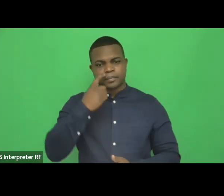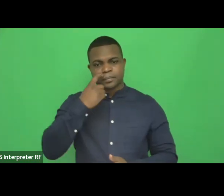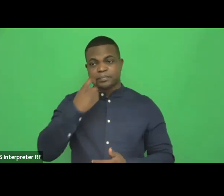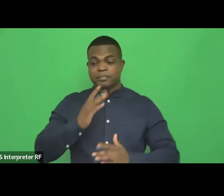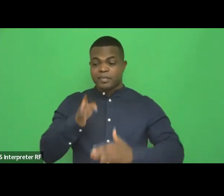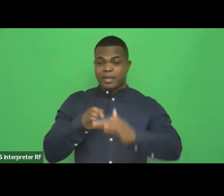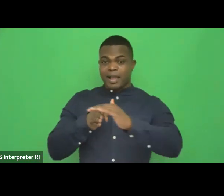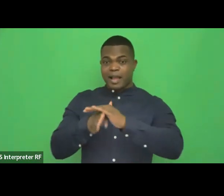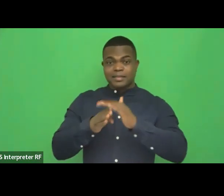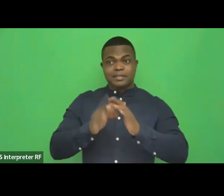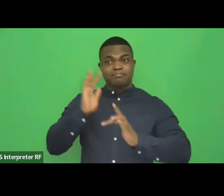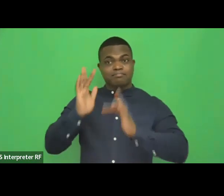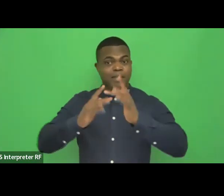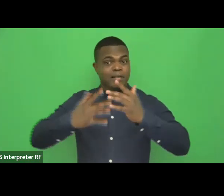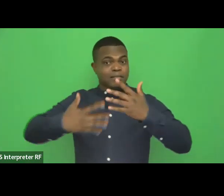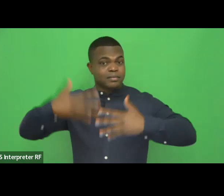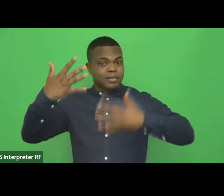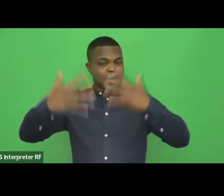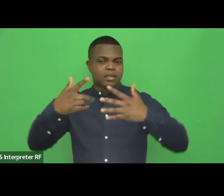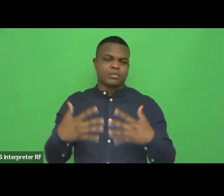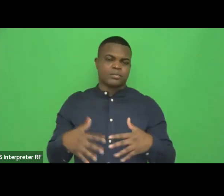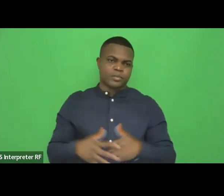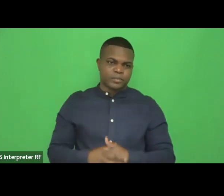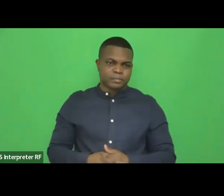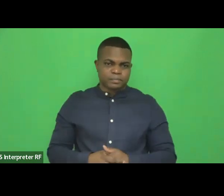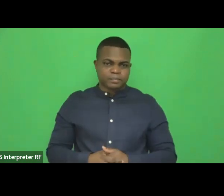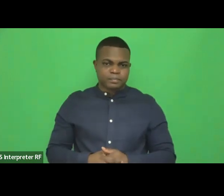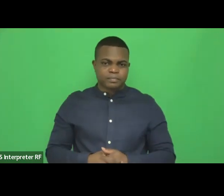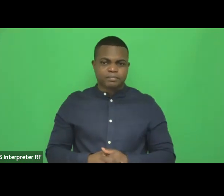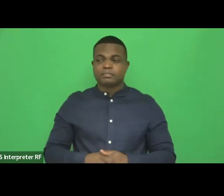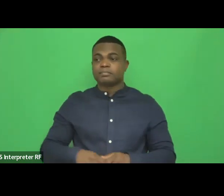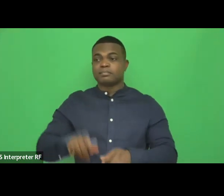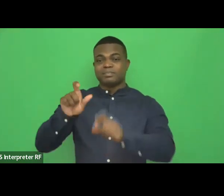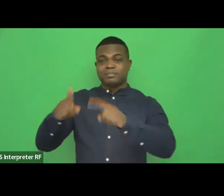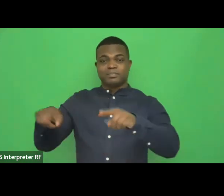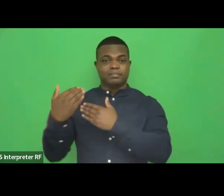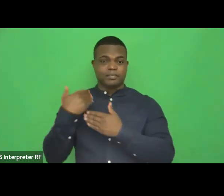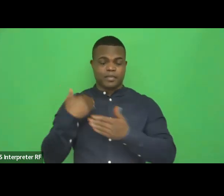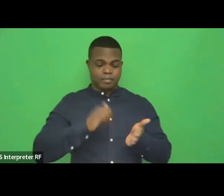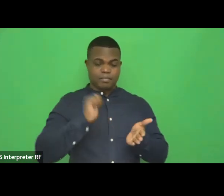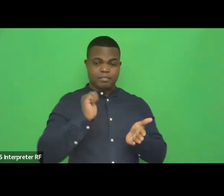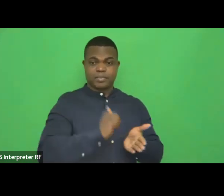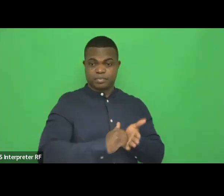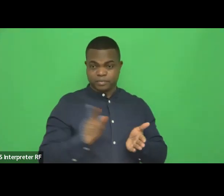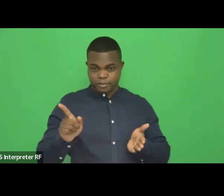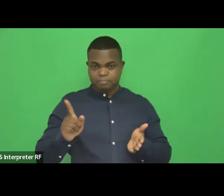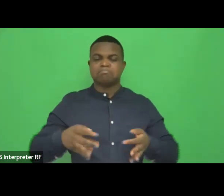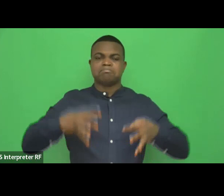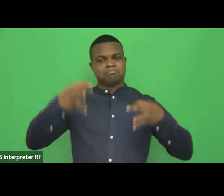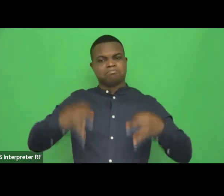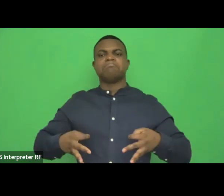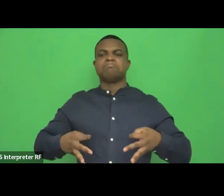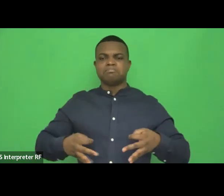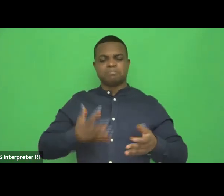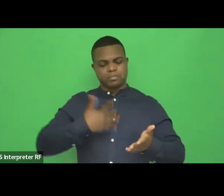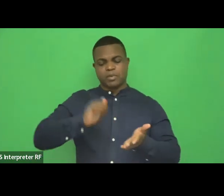Accessibility metadata. When a publisher has taken steps to ensure their publications are accessible, they'll want to make sure that this